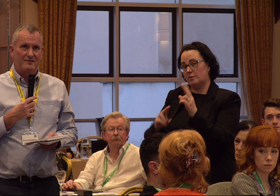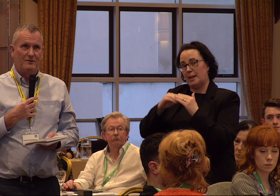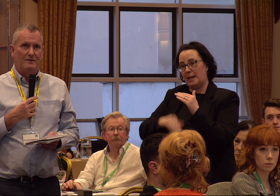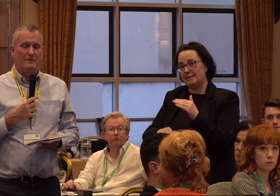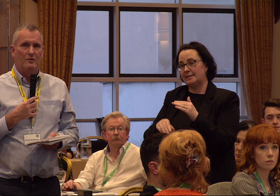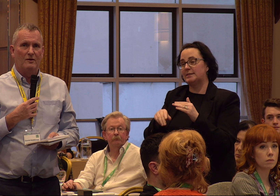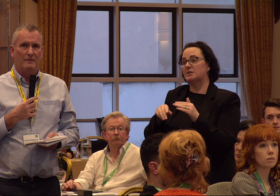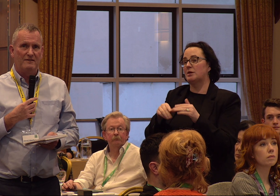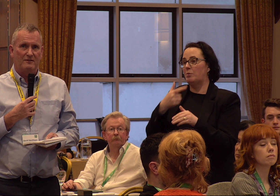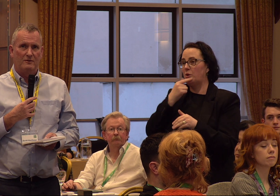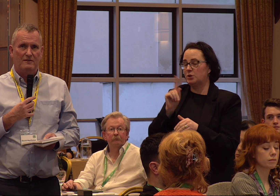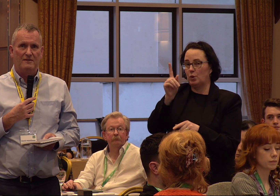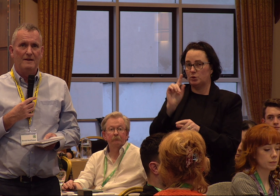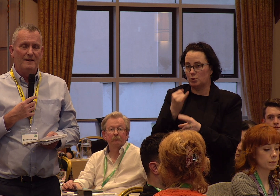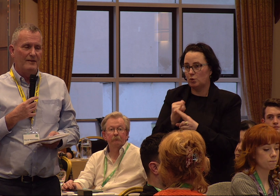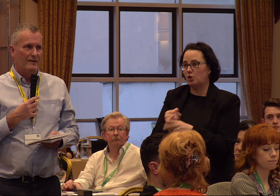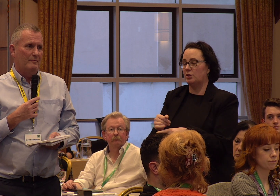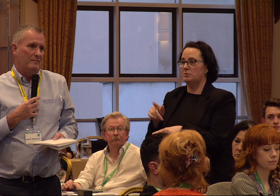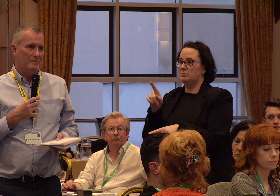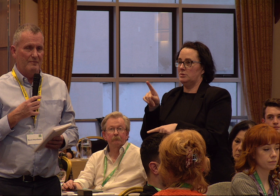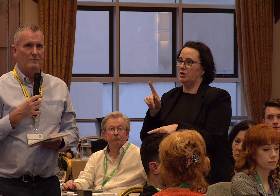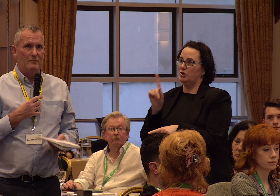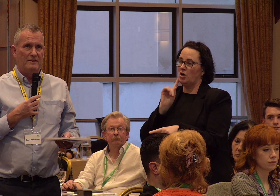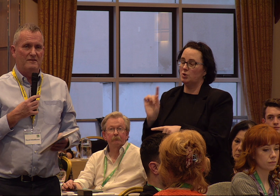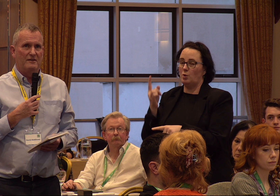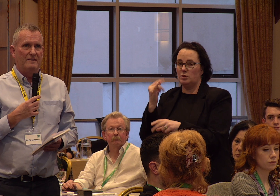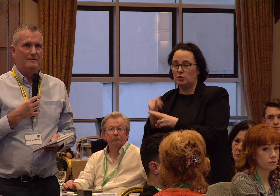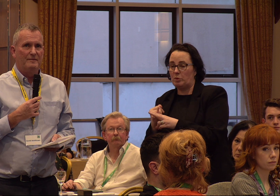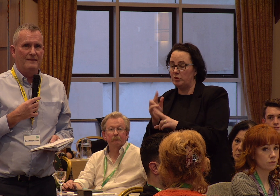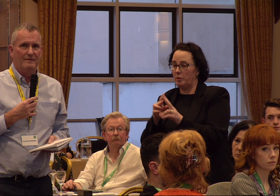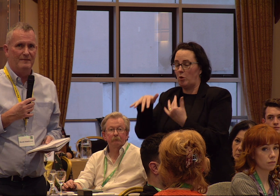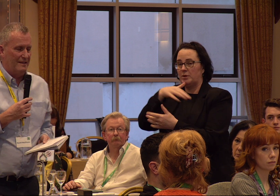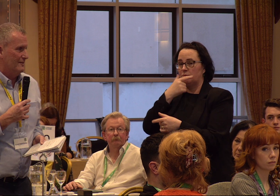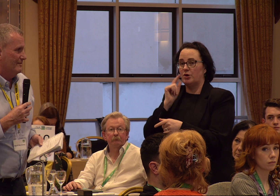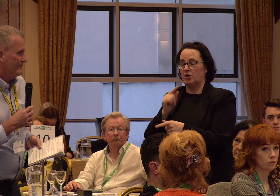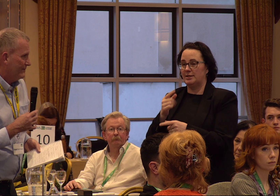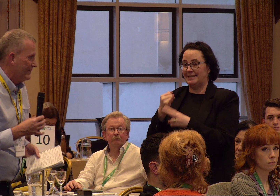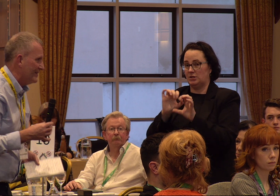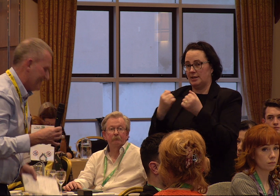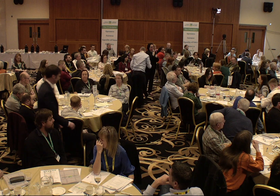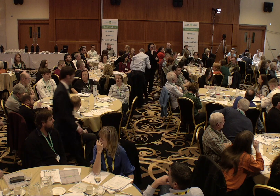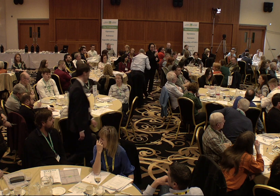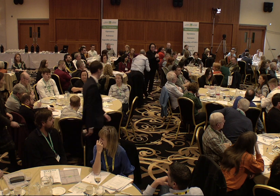same-sex schools and more mixed schools within society. Thank you.